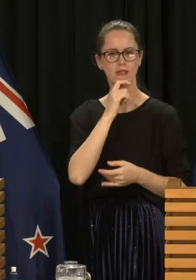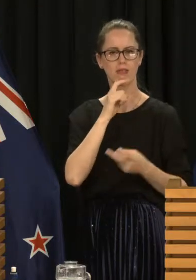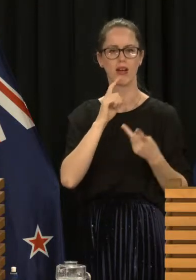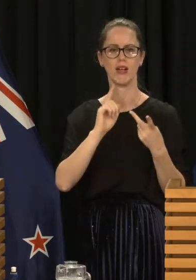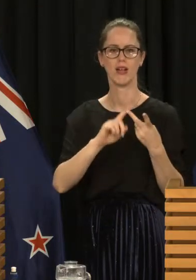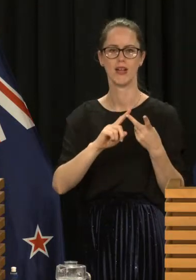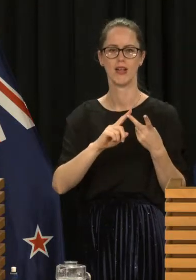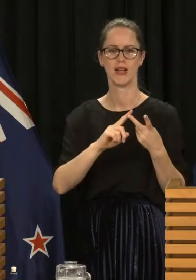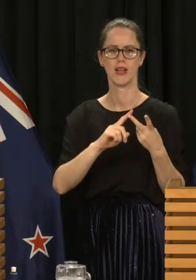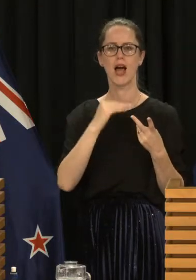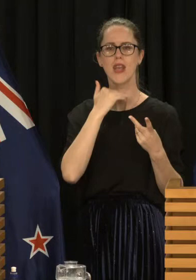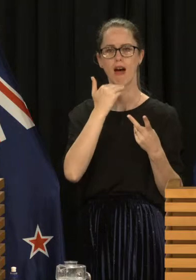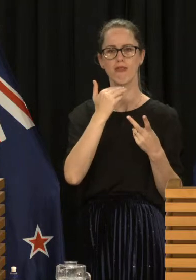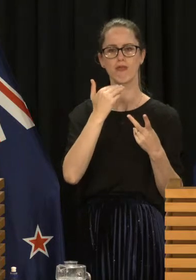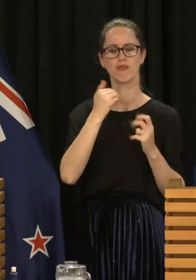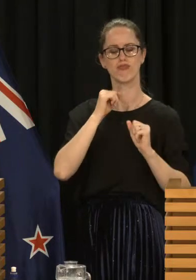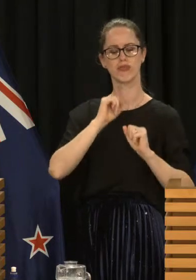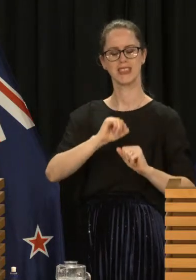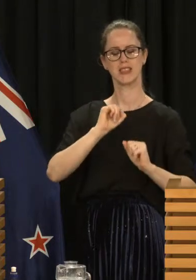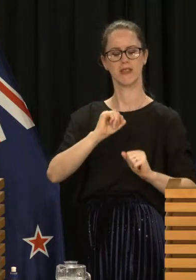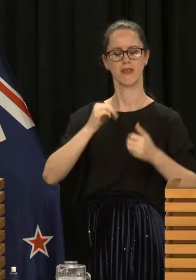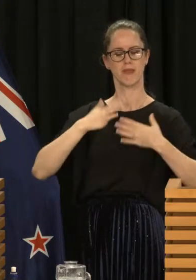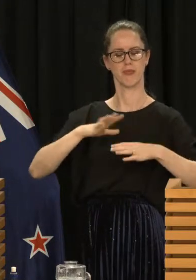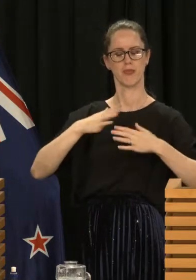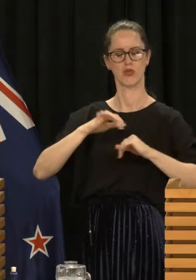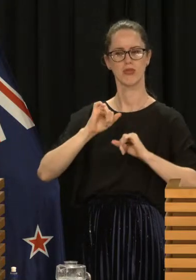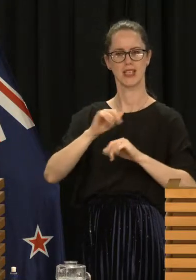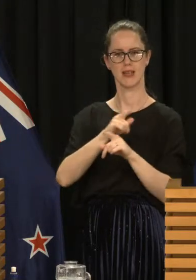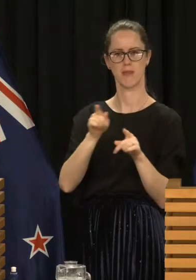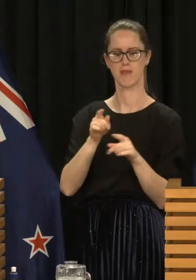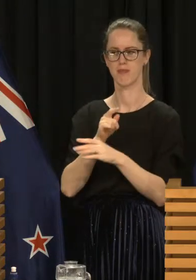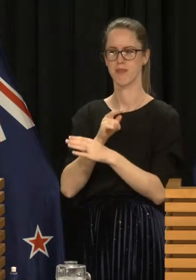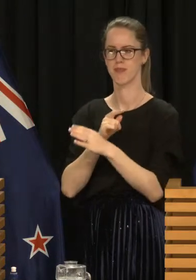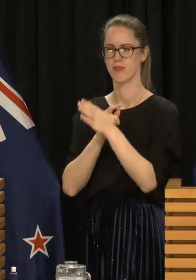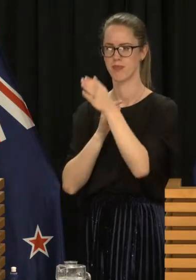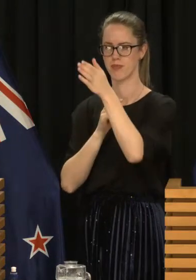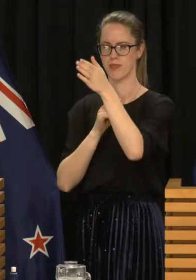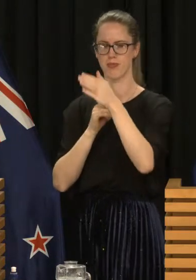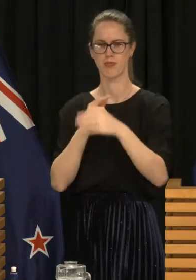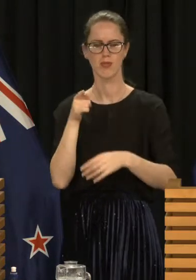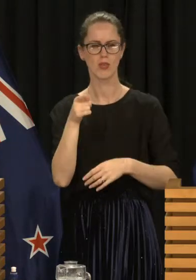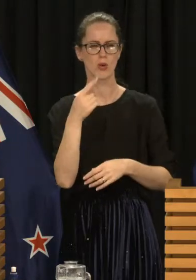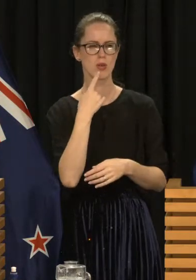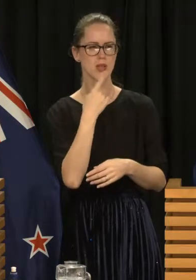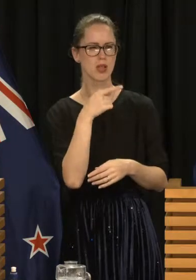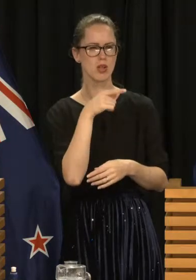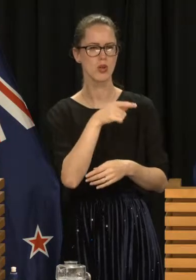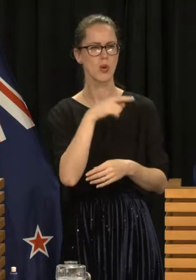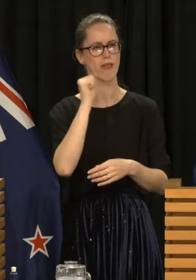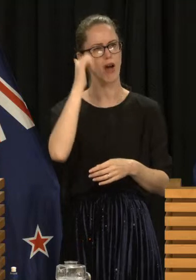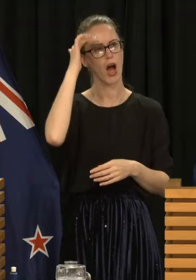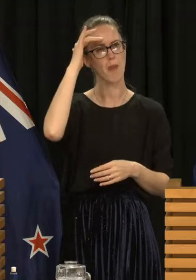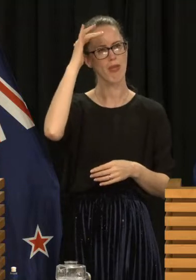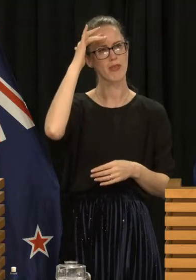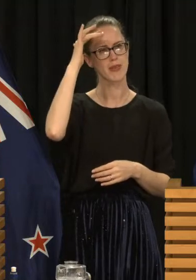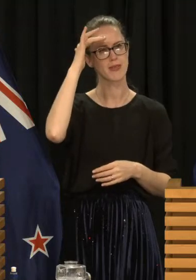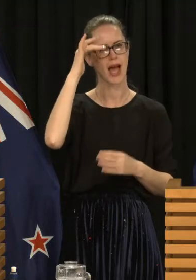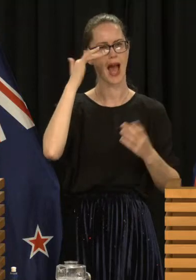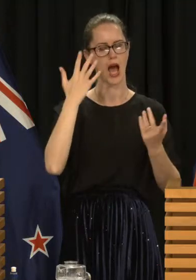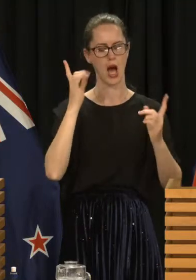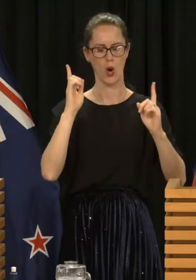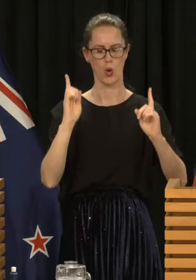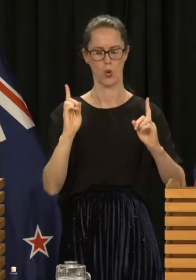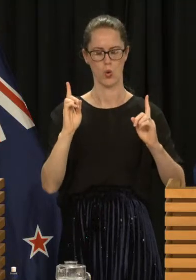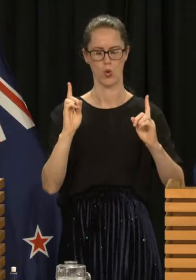providing sufficient PPE to support those nurses. Come up the back. Dr. McElnay, you just mentioned that you had the hypothesis between how